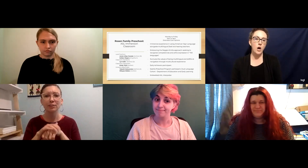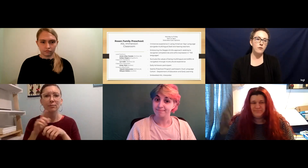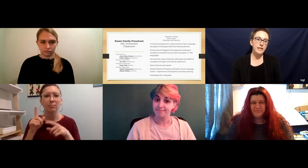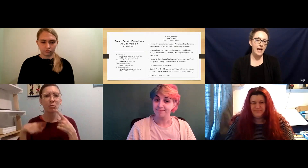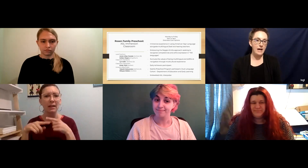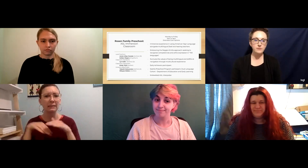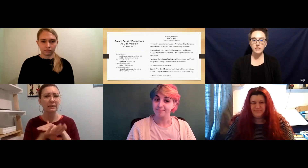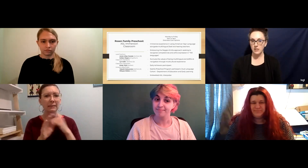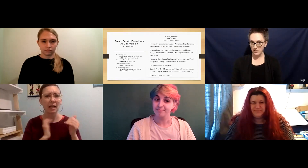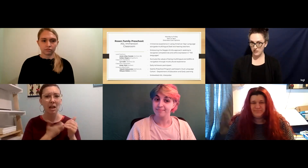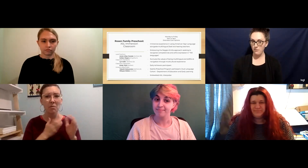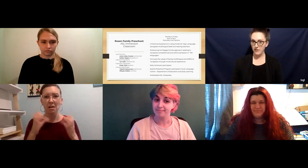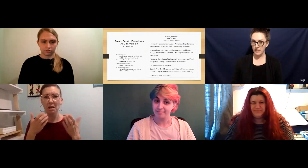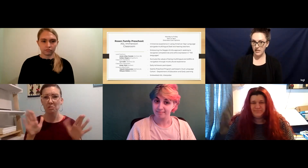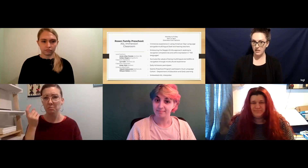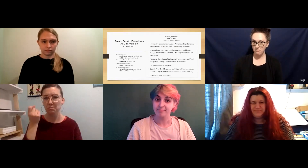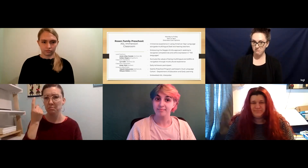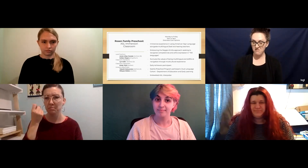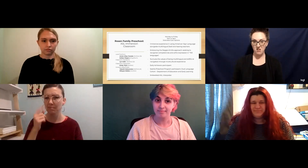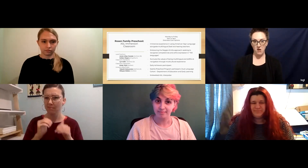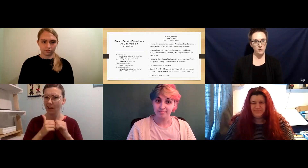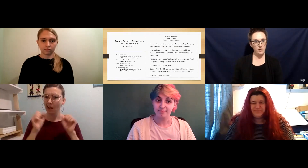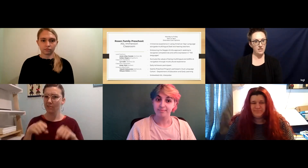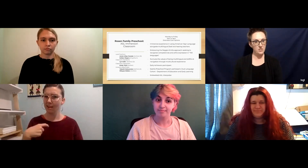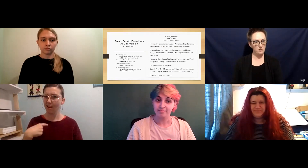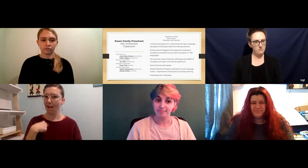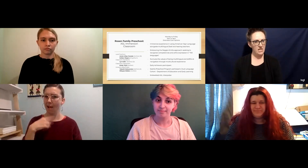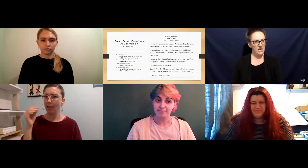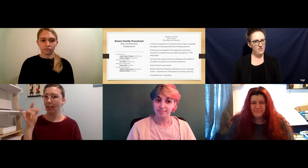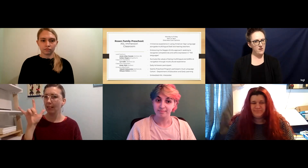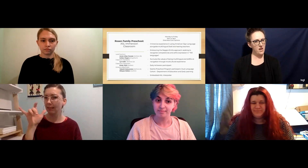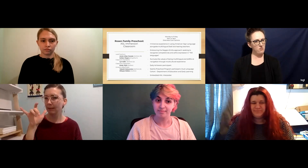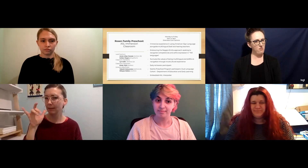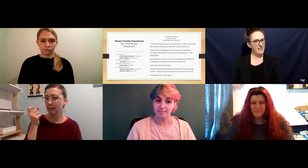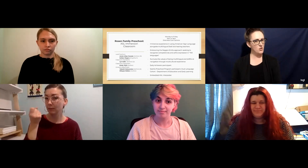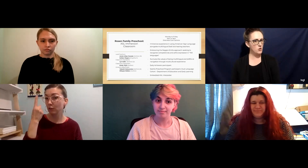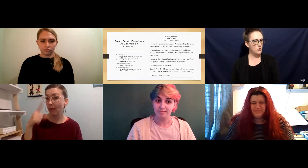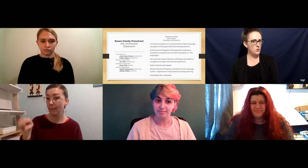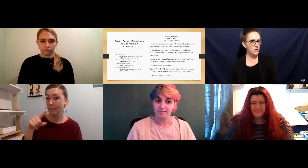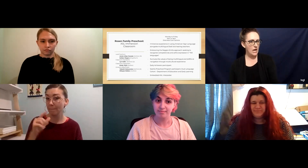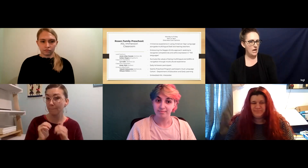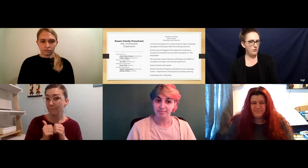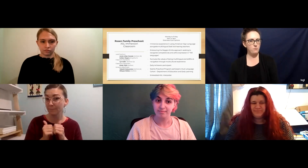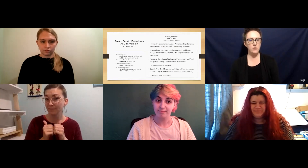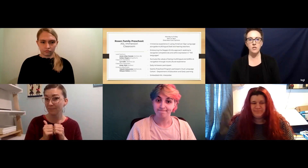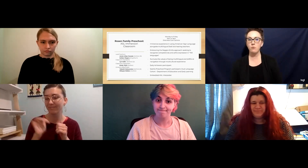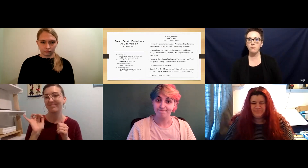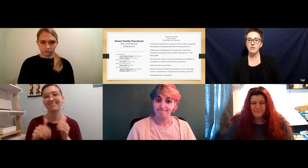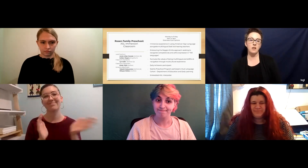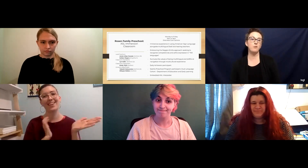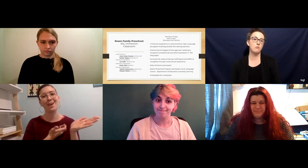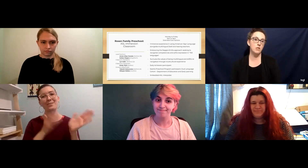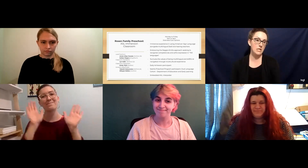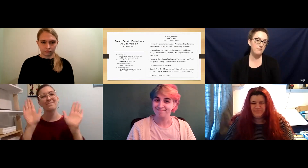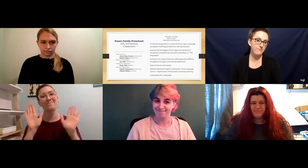who already have English ability, they come into our classroom and they're not quite sure how to communicate with